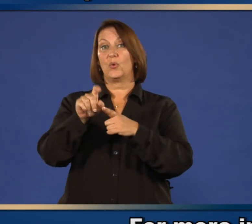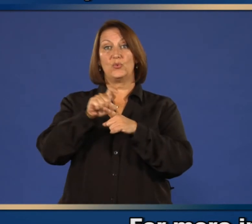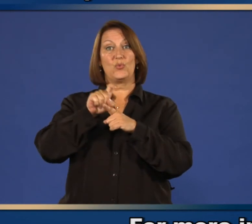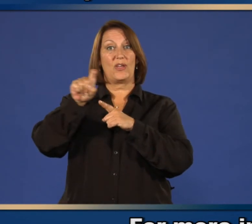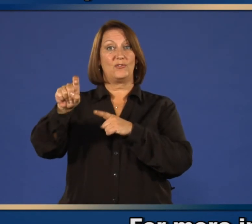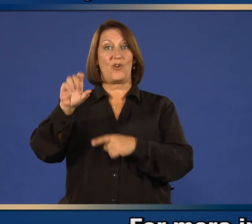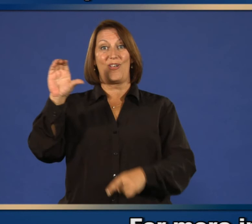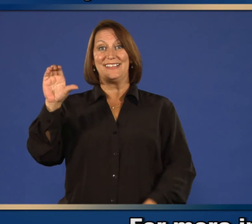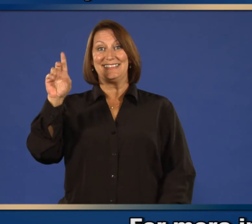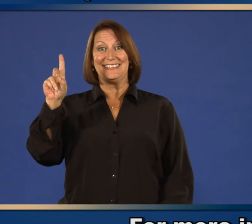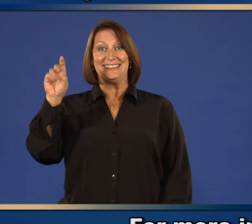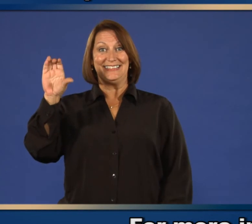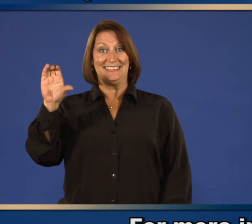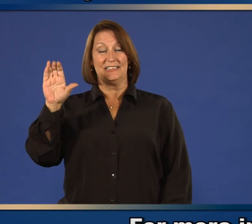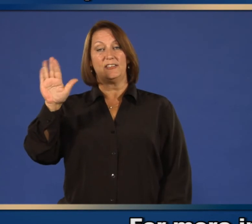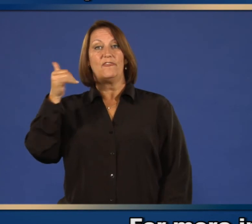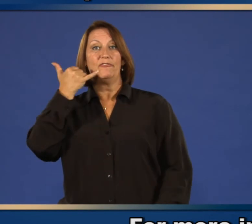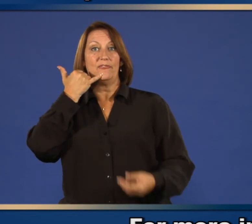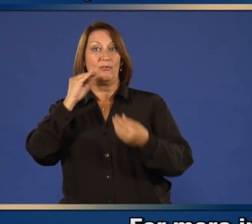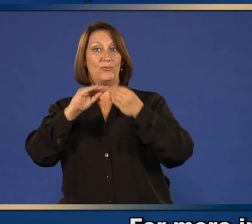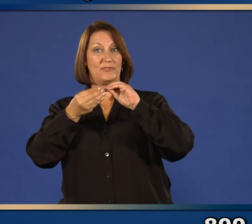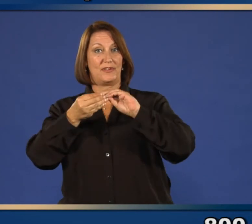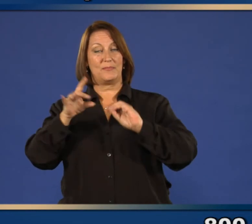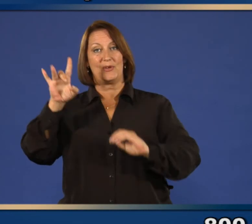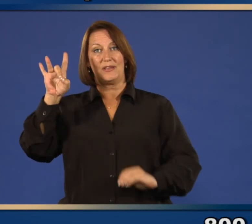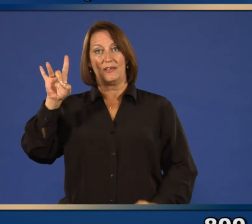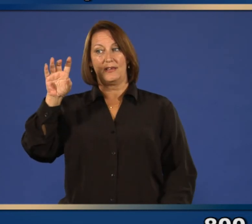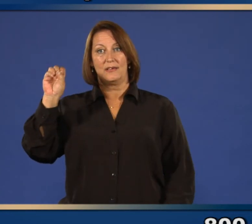Or call CDC at